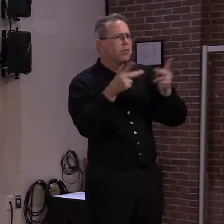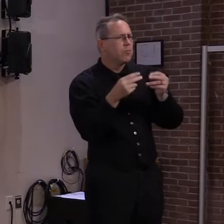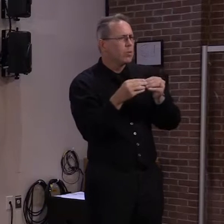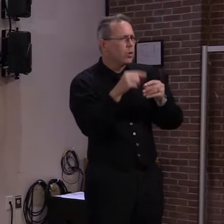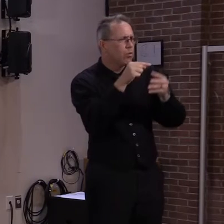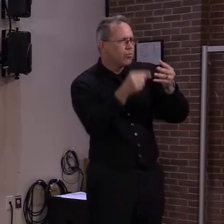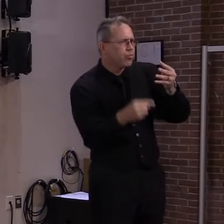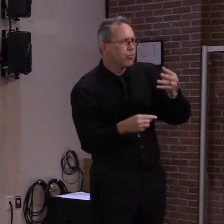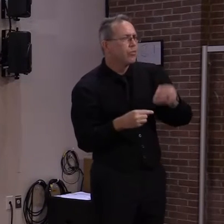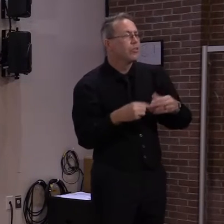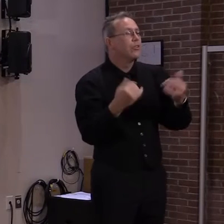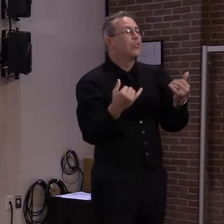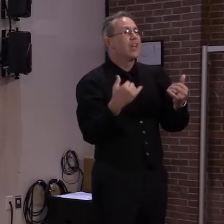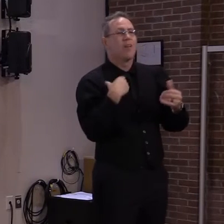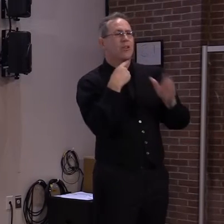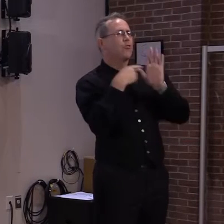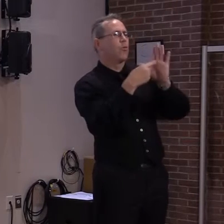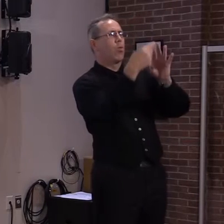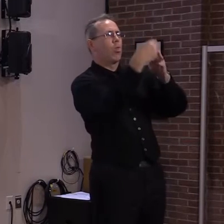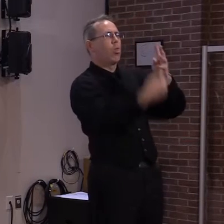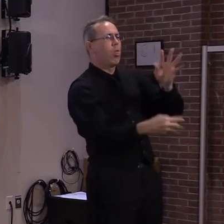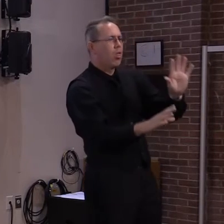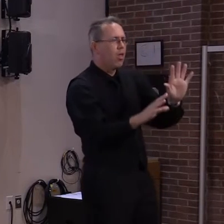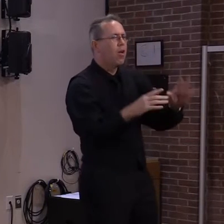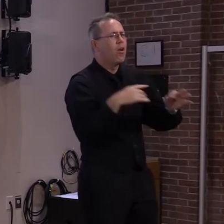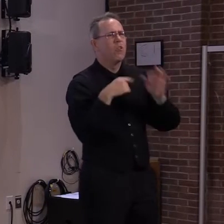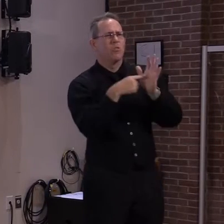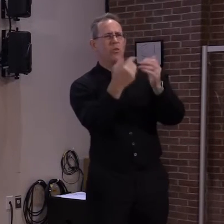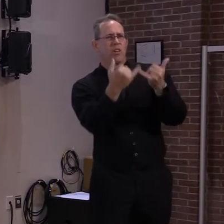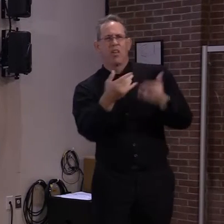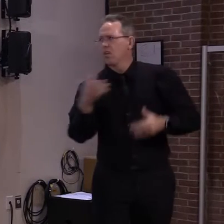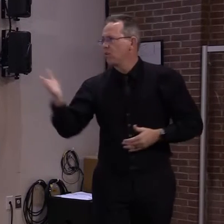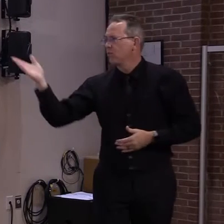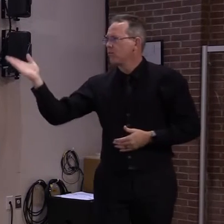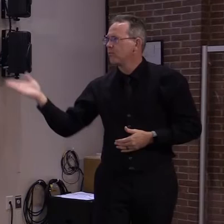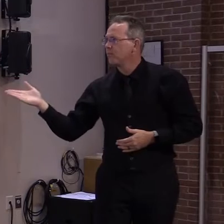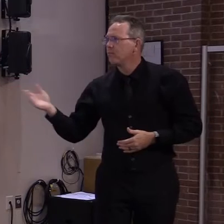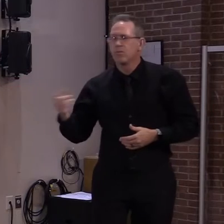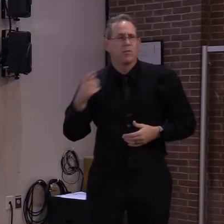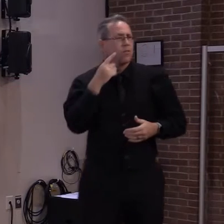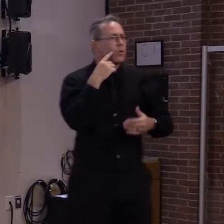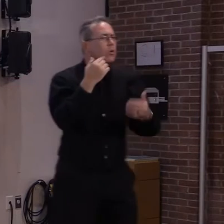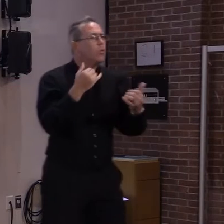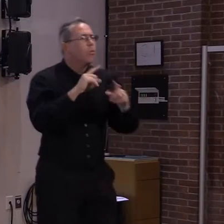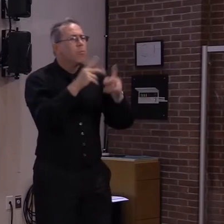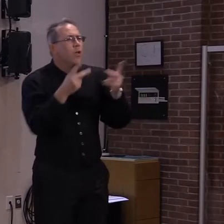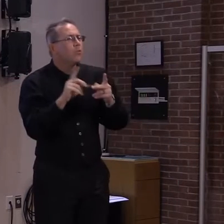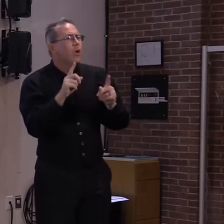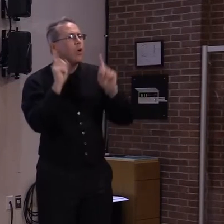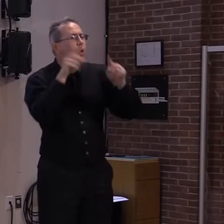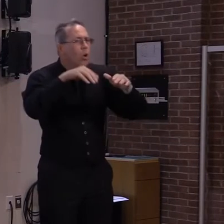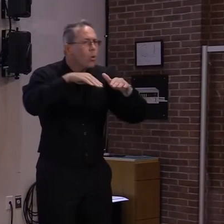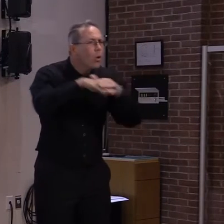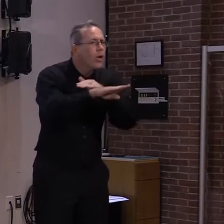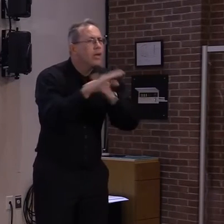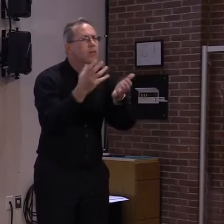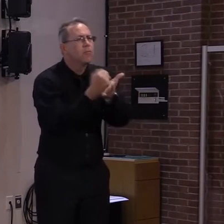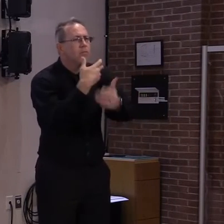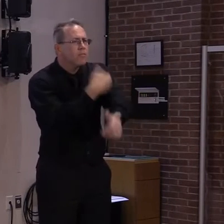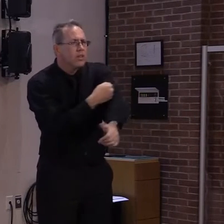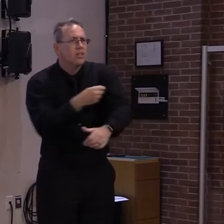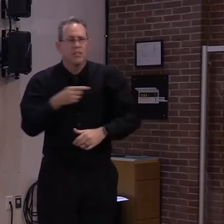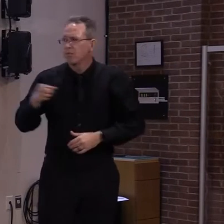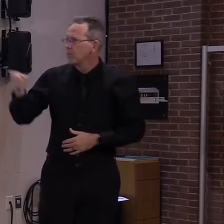Fairley Community Arts Music Series, that's in Fairley, the Hartford Heights School, the Milton Elementary School,